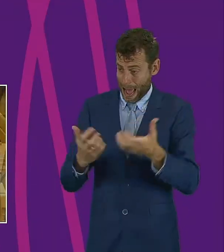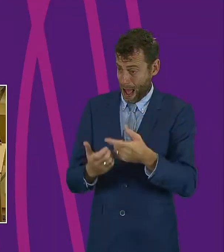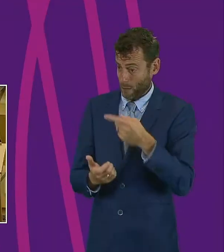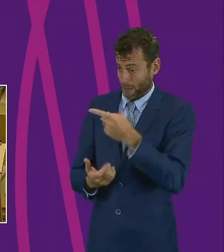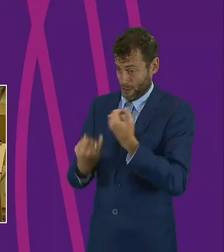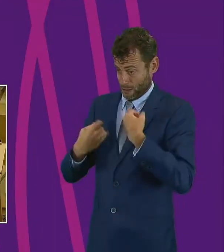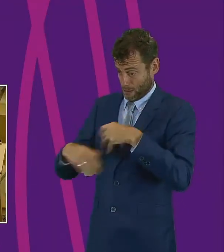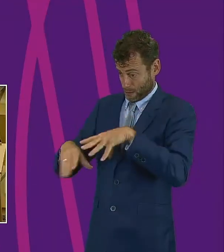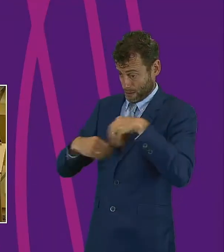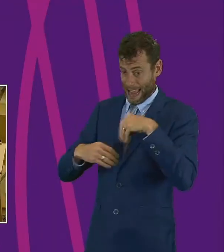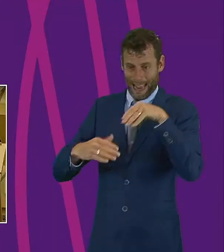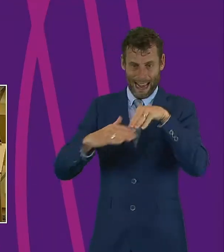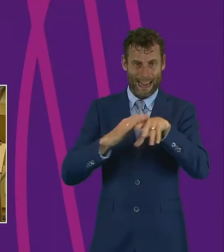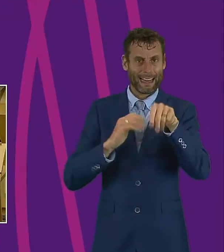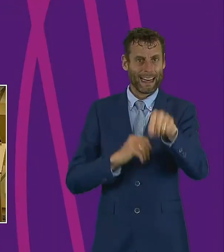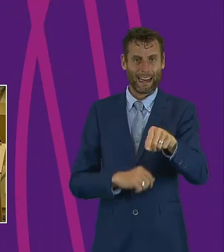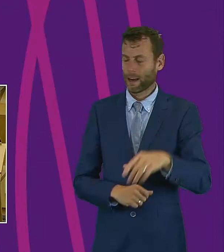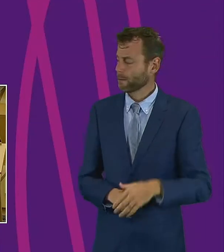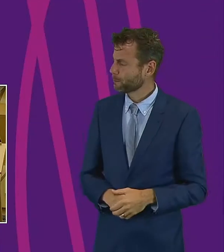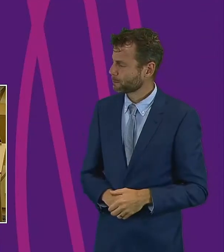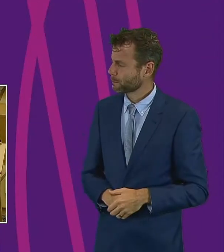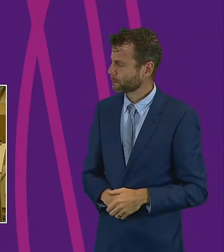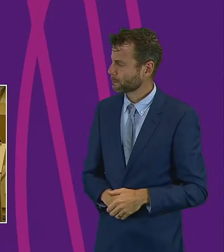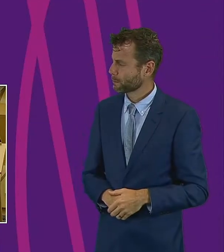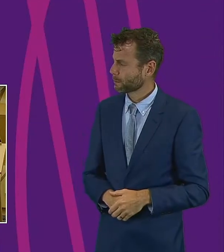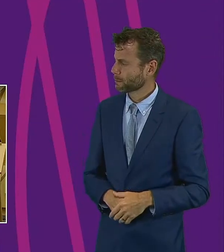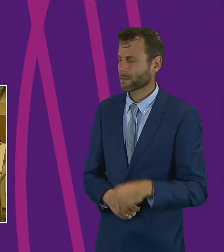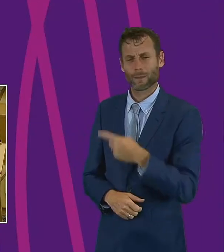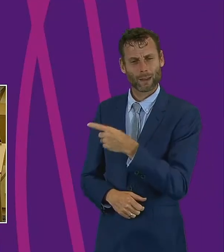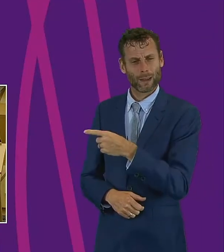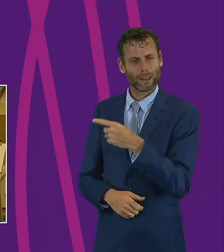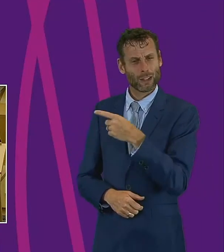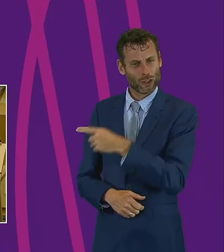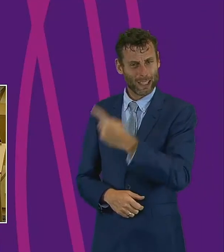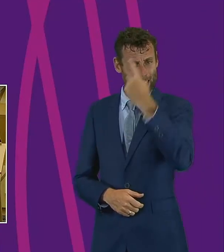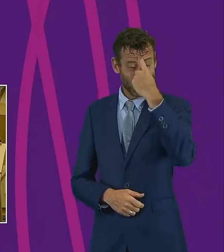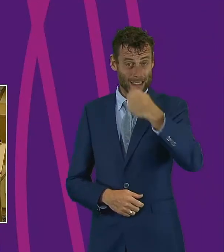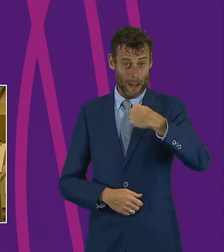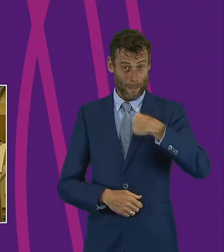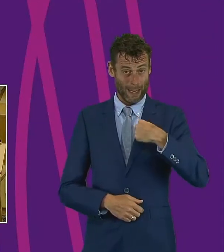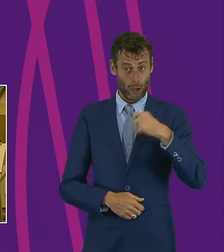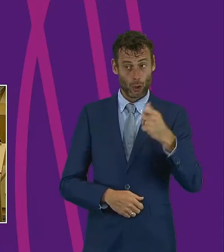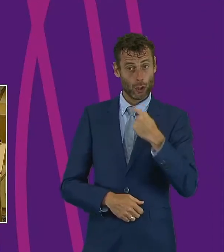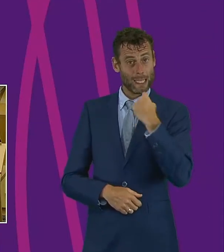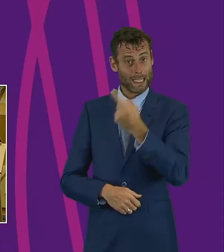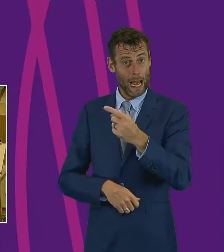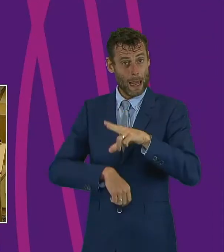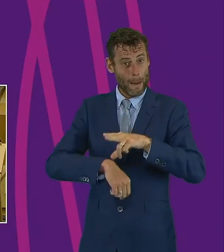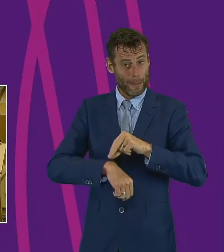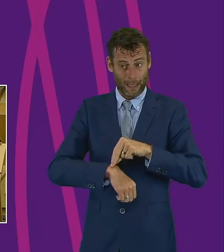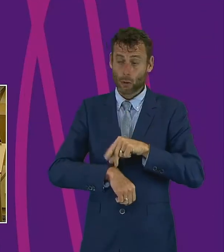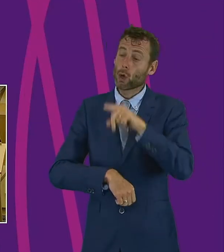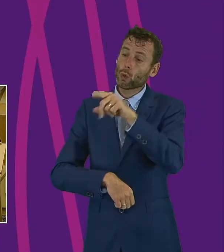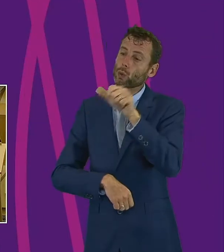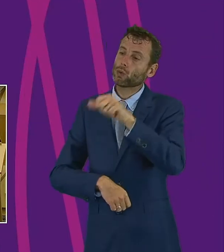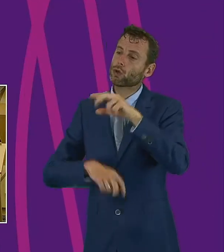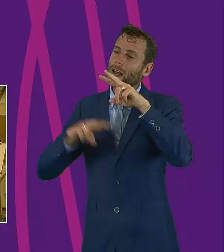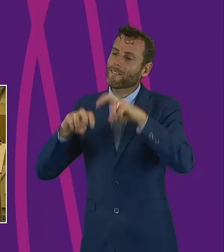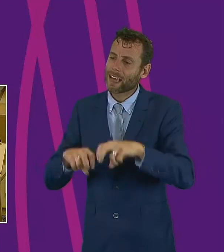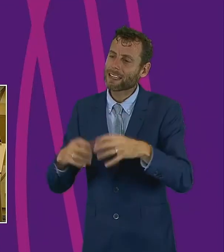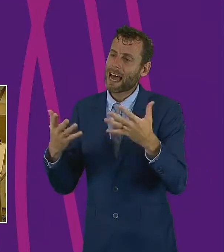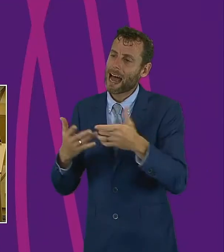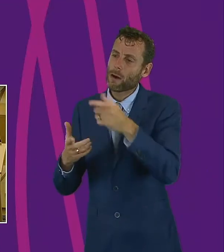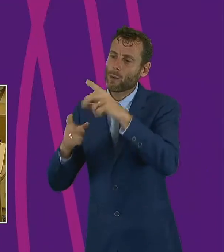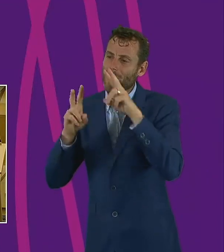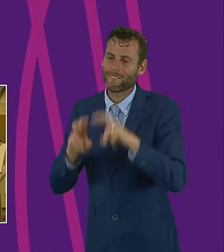Ruth Davidson has stood up here and suggested that it is for me to tell the police what they investigate and how they investigate. That is